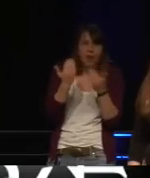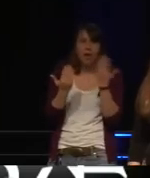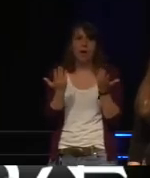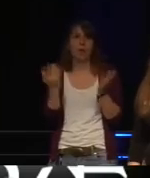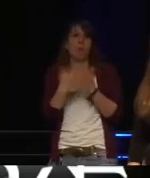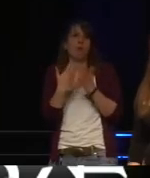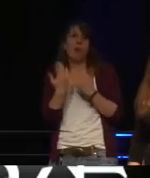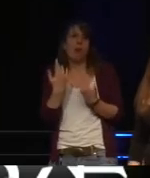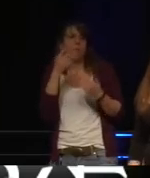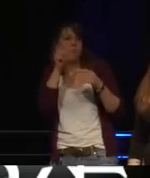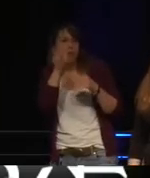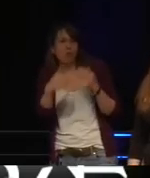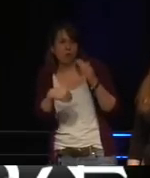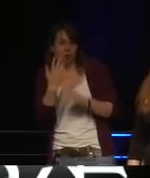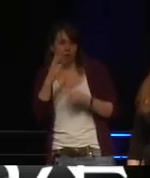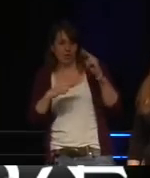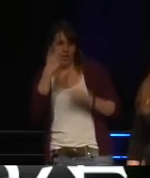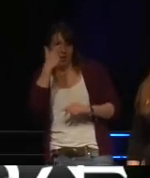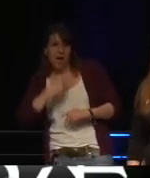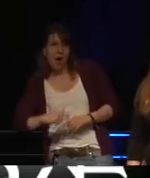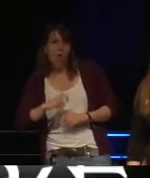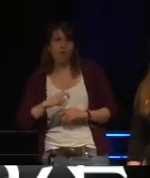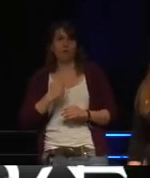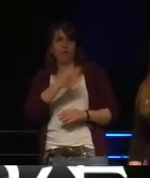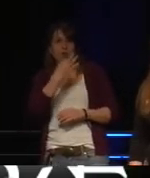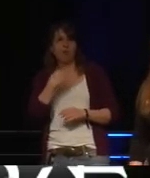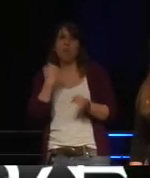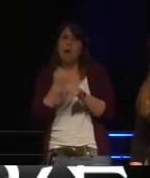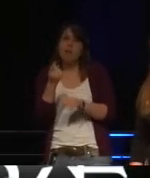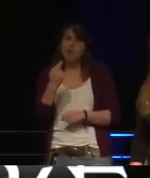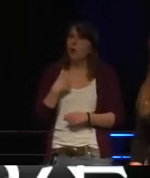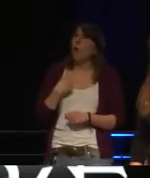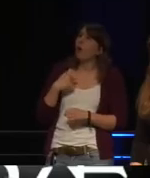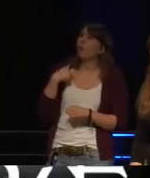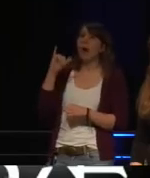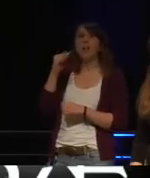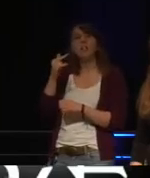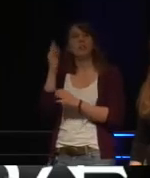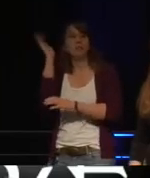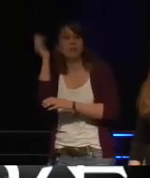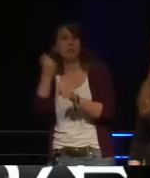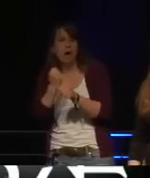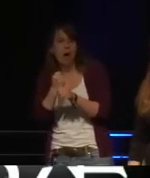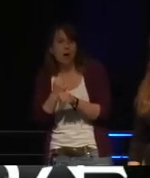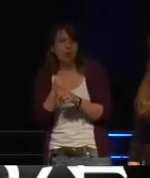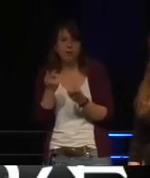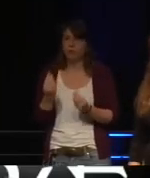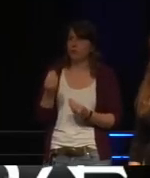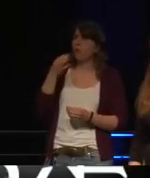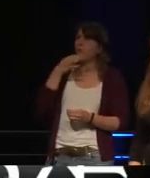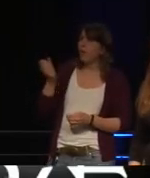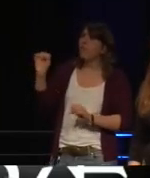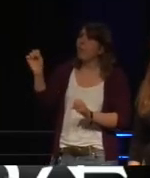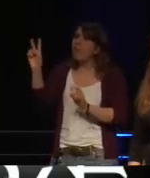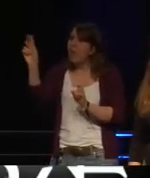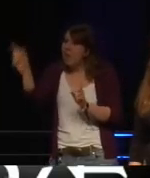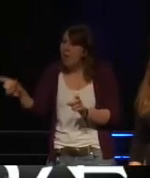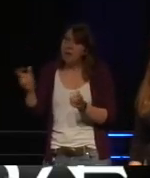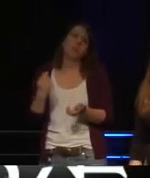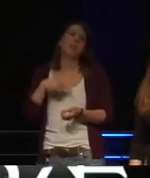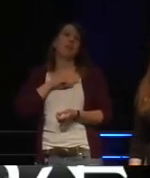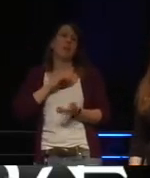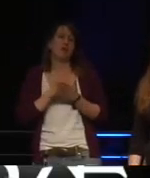talks about IoT. And so, actually, I've worked as an IT journalist since more than 12